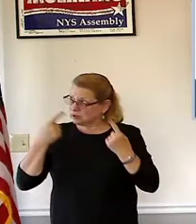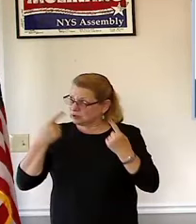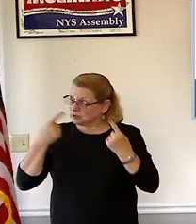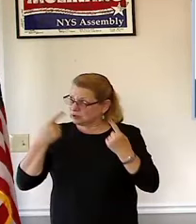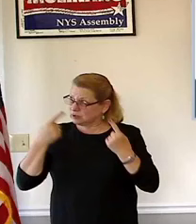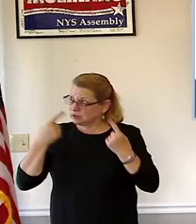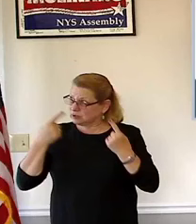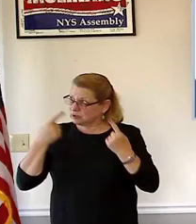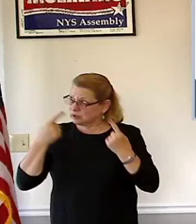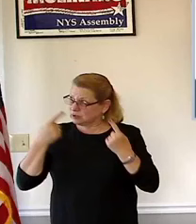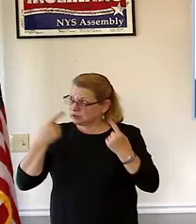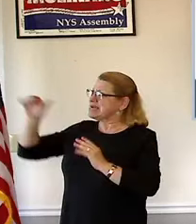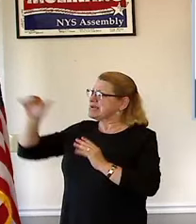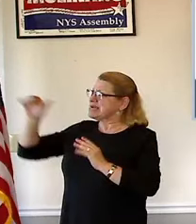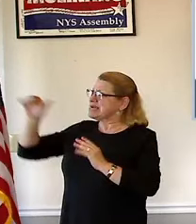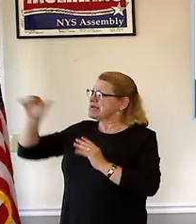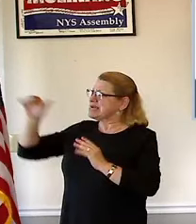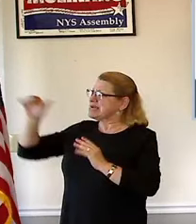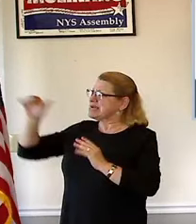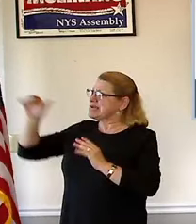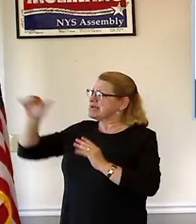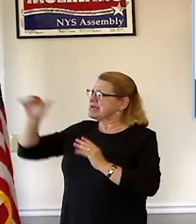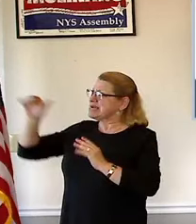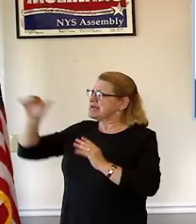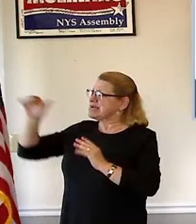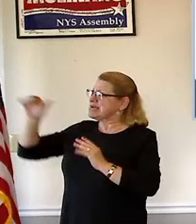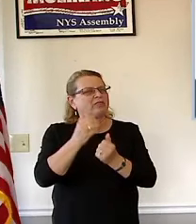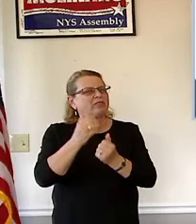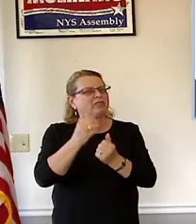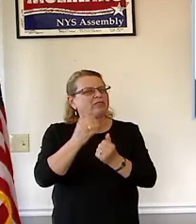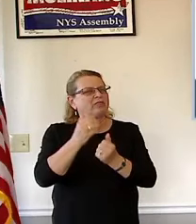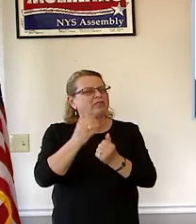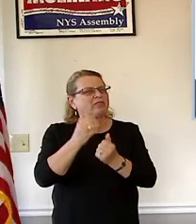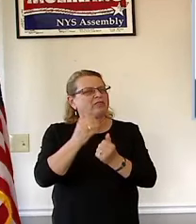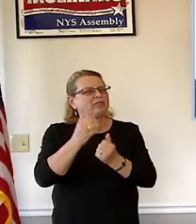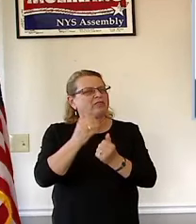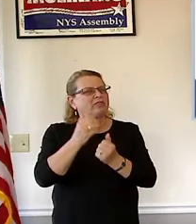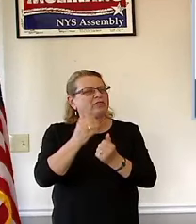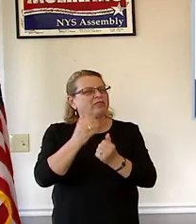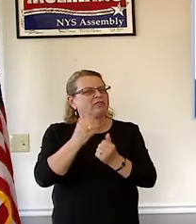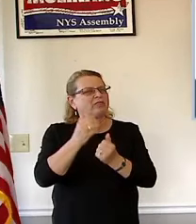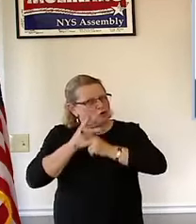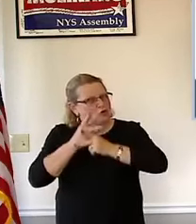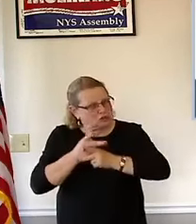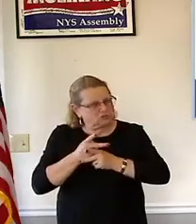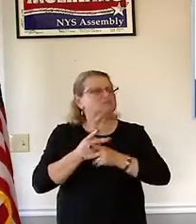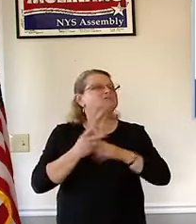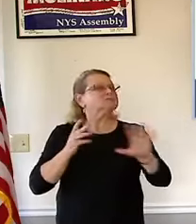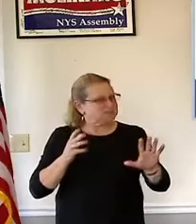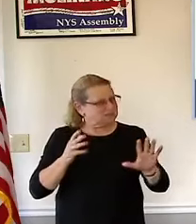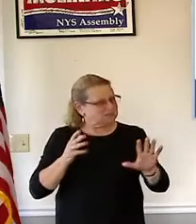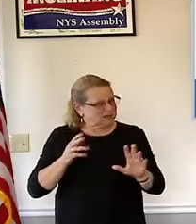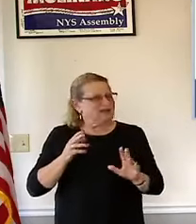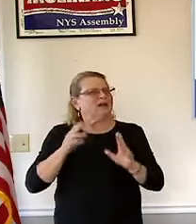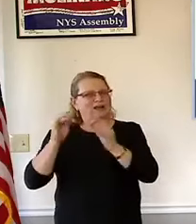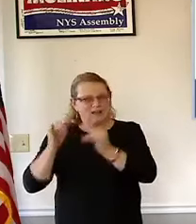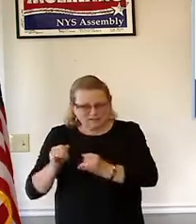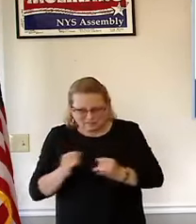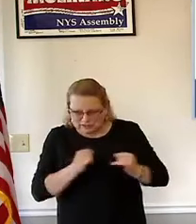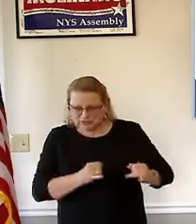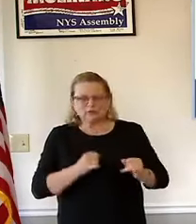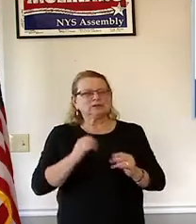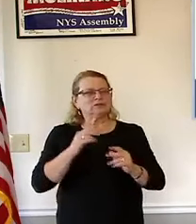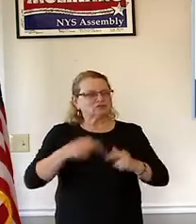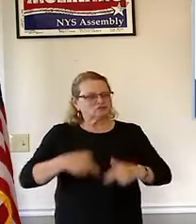certain precautions. Organizations and residences can have visitation. Now, again, there would be certain precautions,